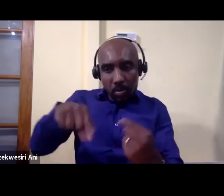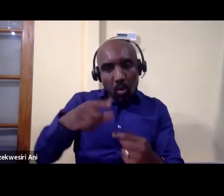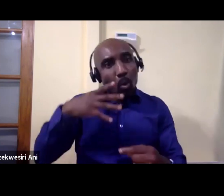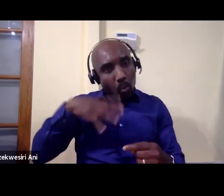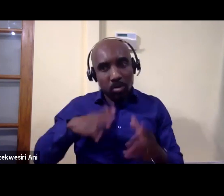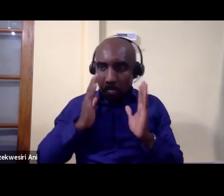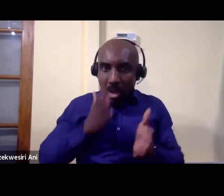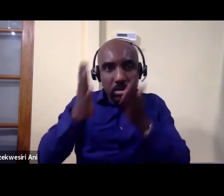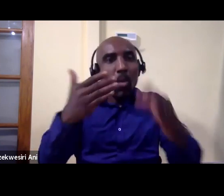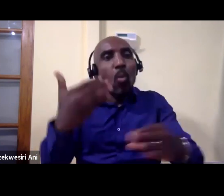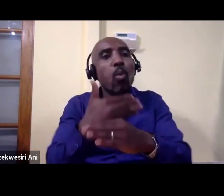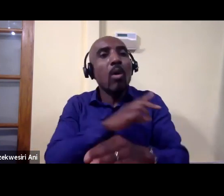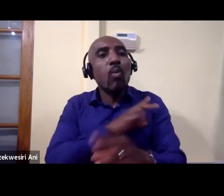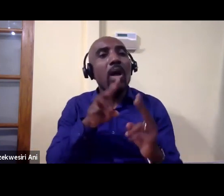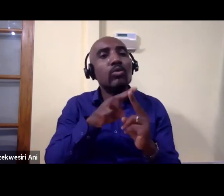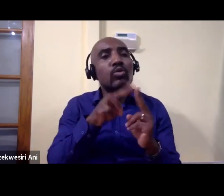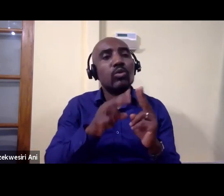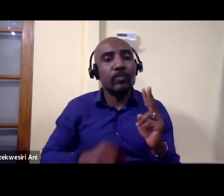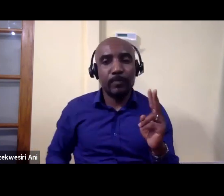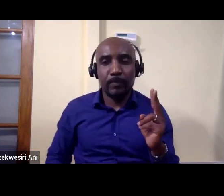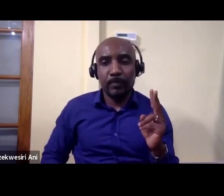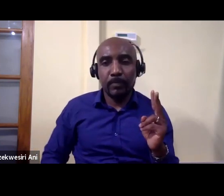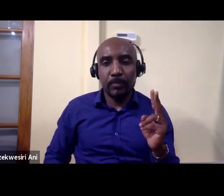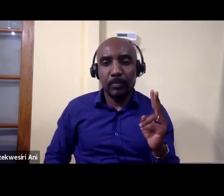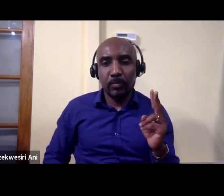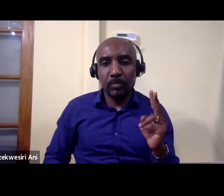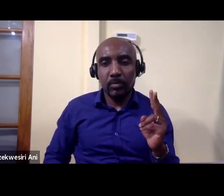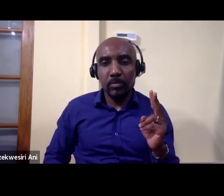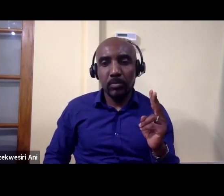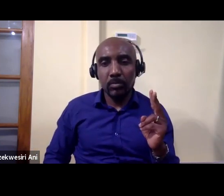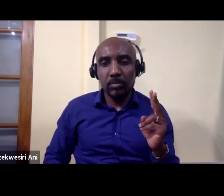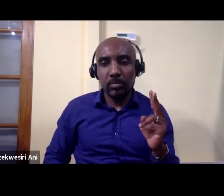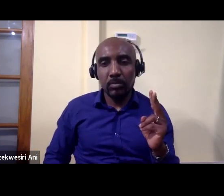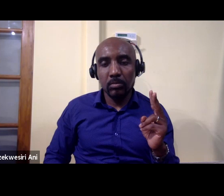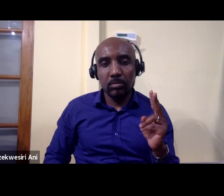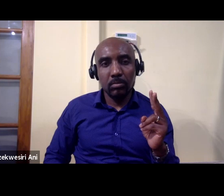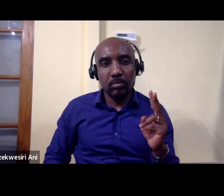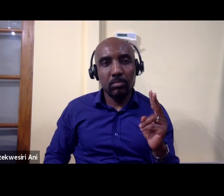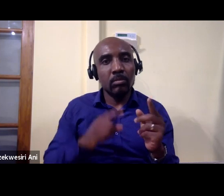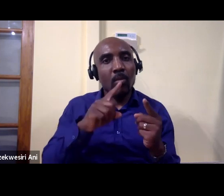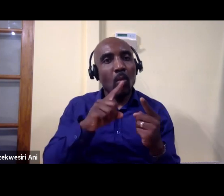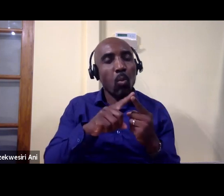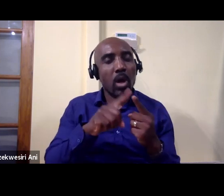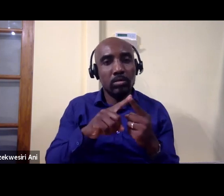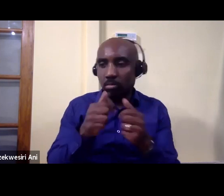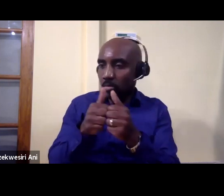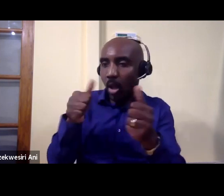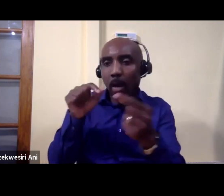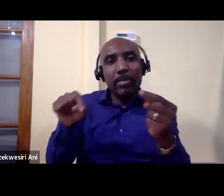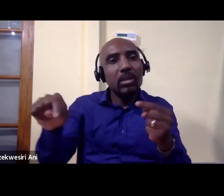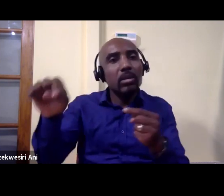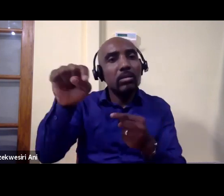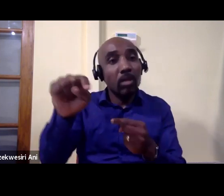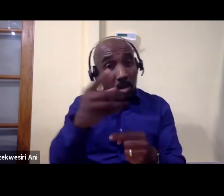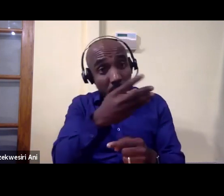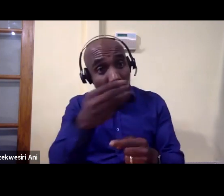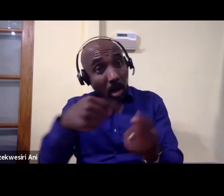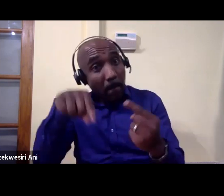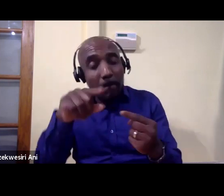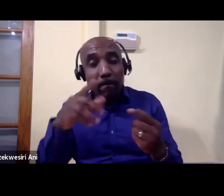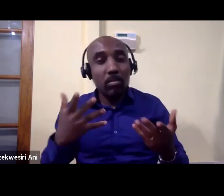for two reasons. One is because actually employers out there, some employers out there have been